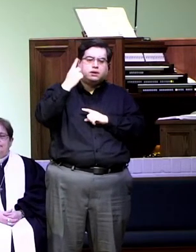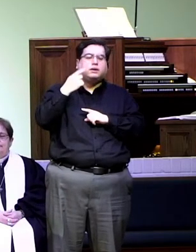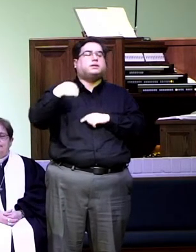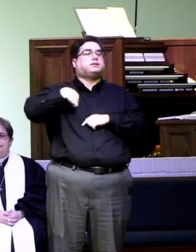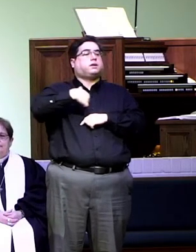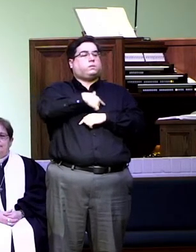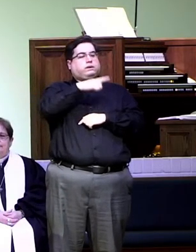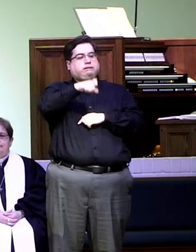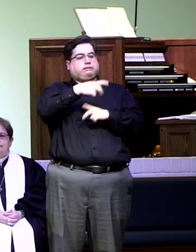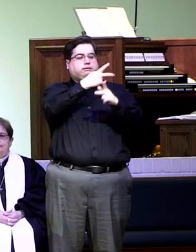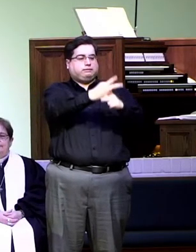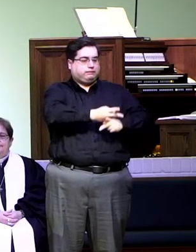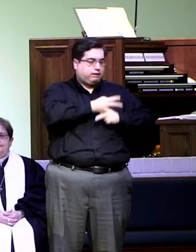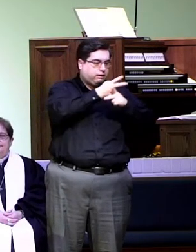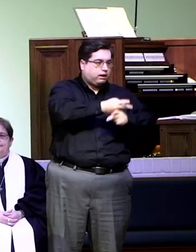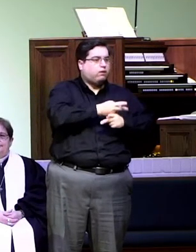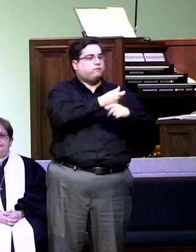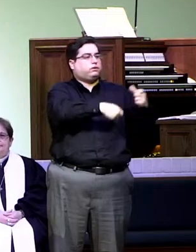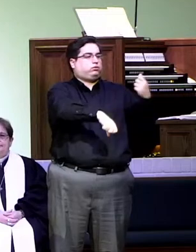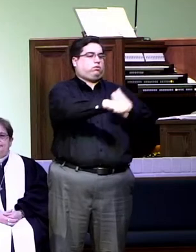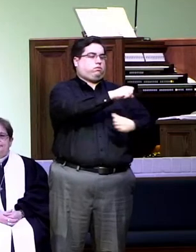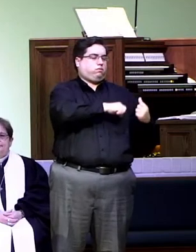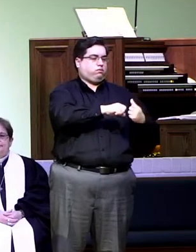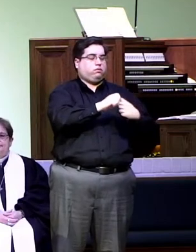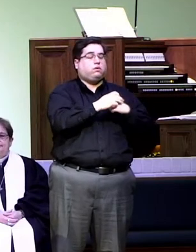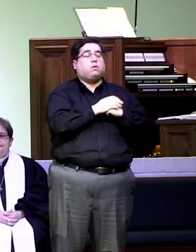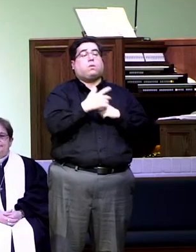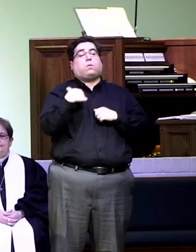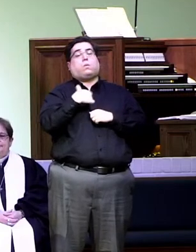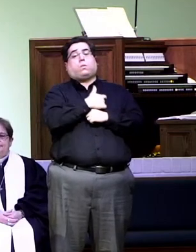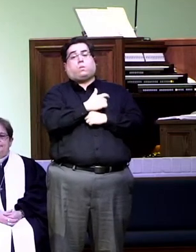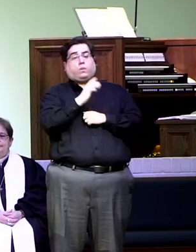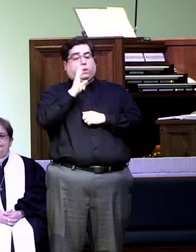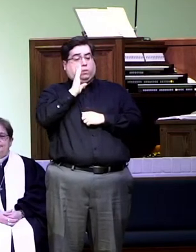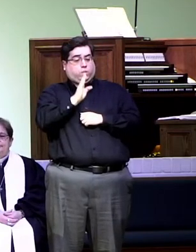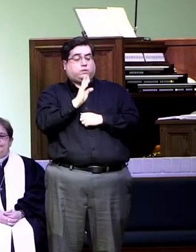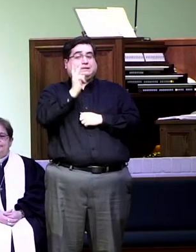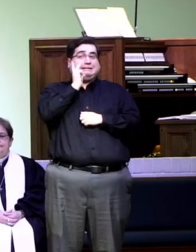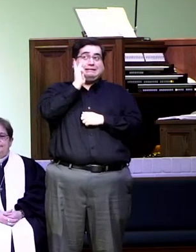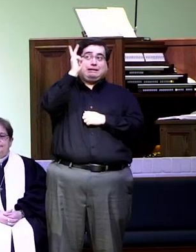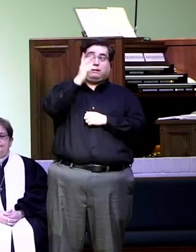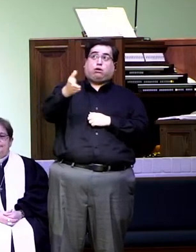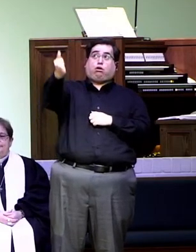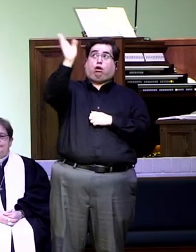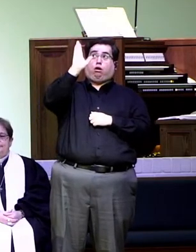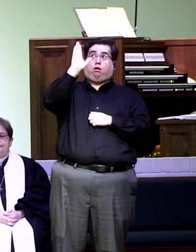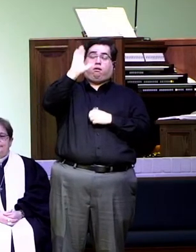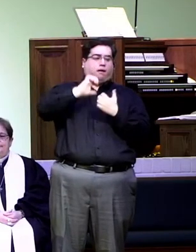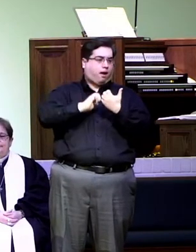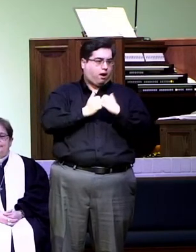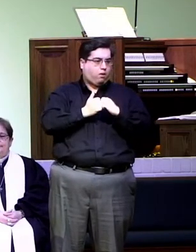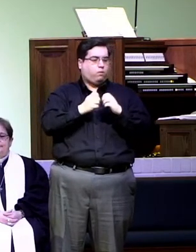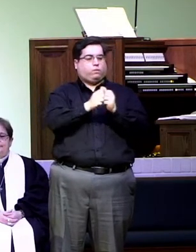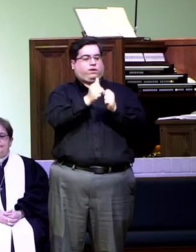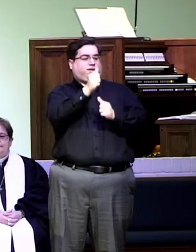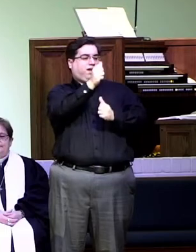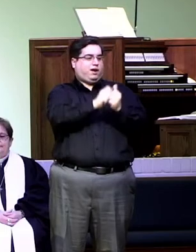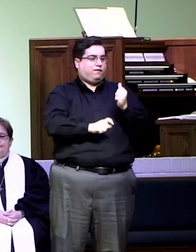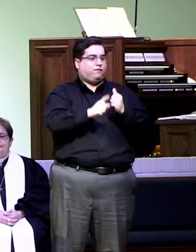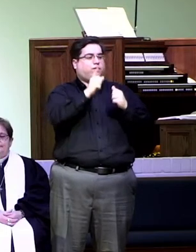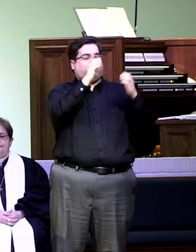to take care of one another, and we are to see God in each person we